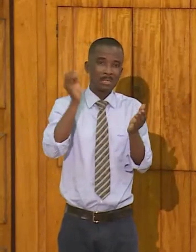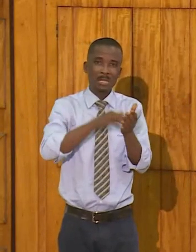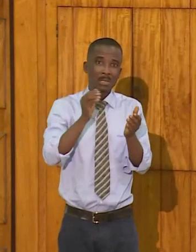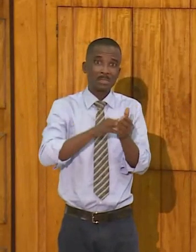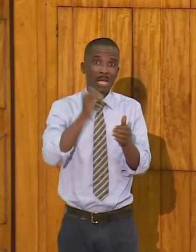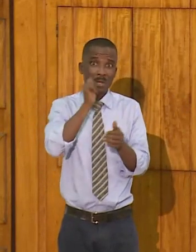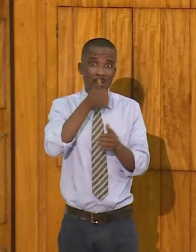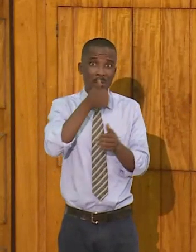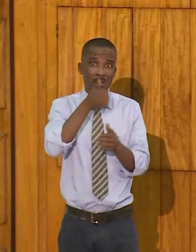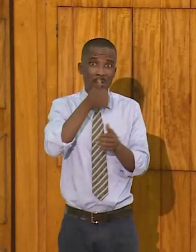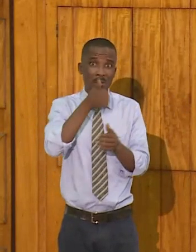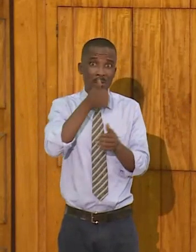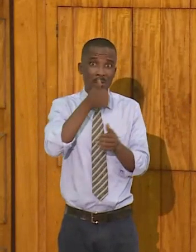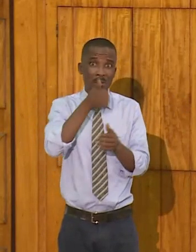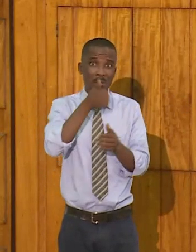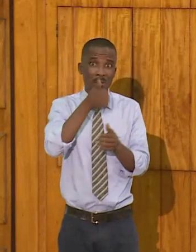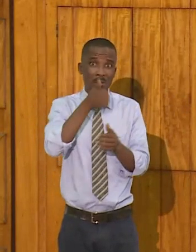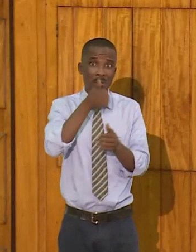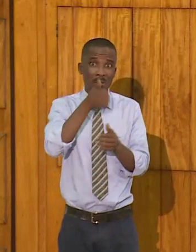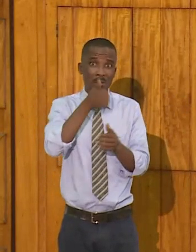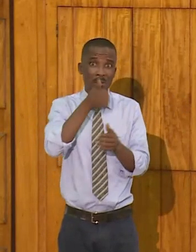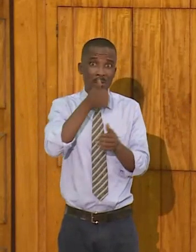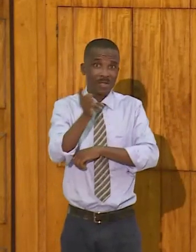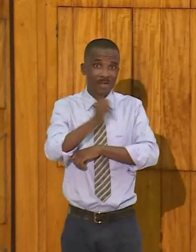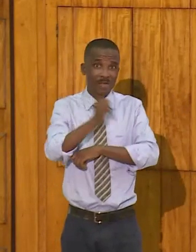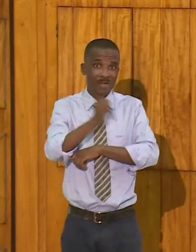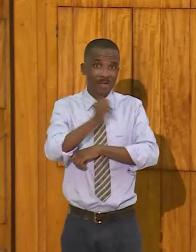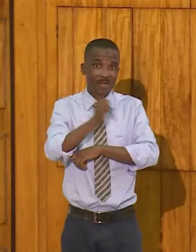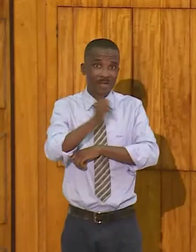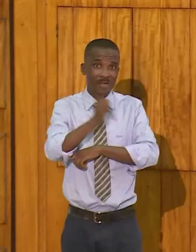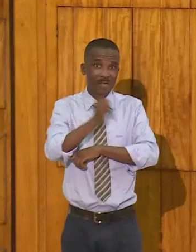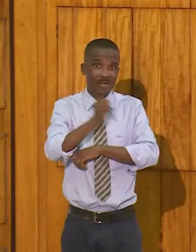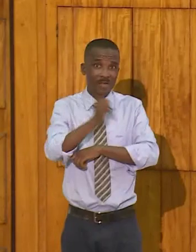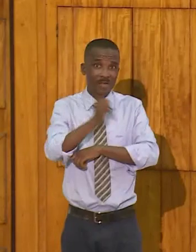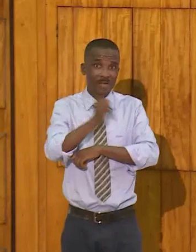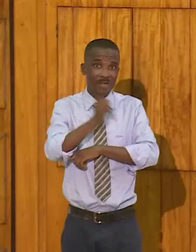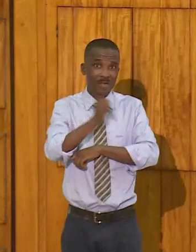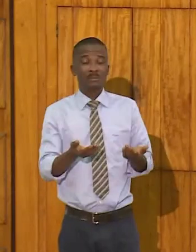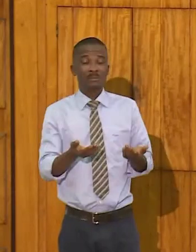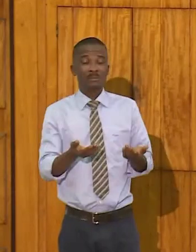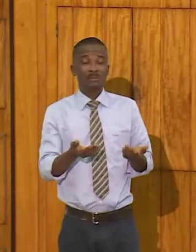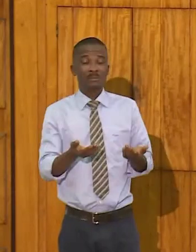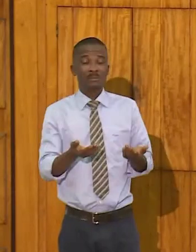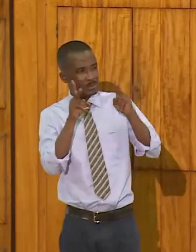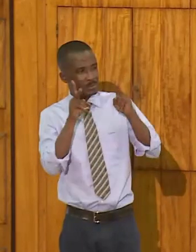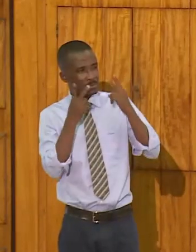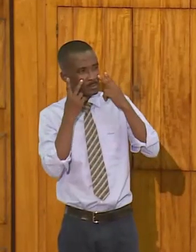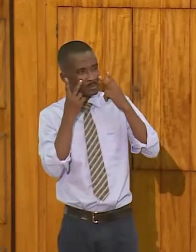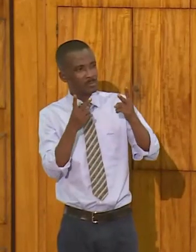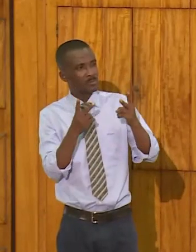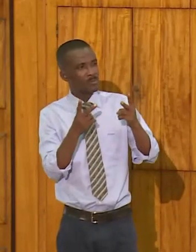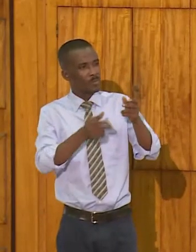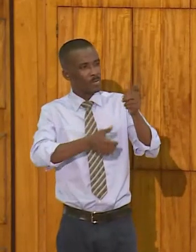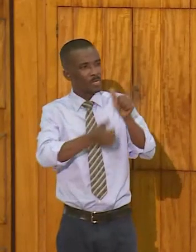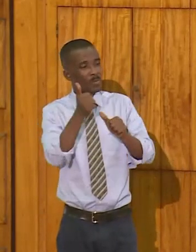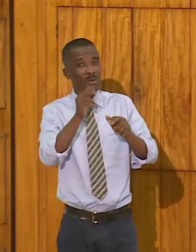basis. And you know, if we are to conduct, somebody conducted a study recently and discovered that the burnout rate among